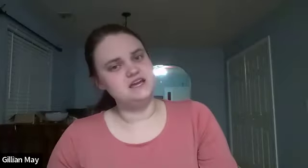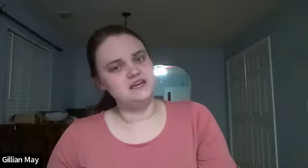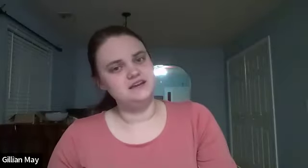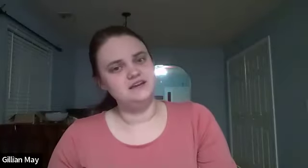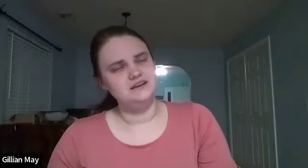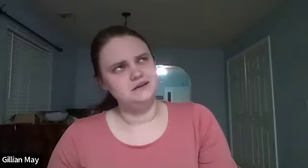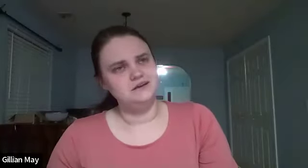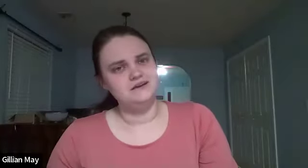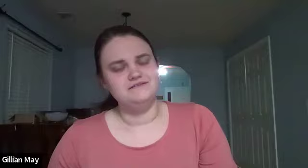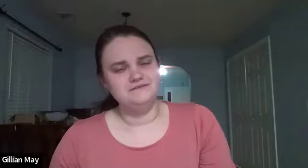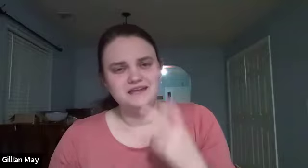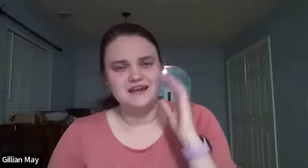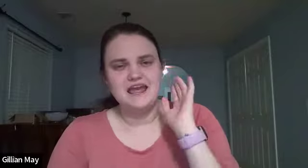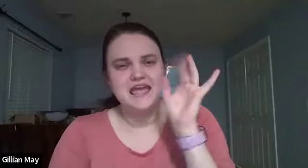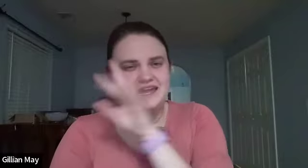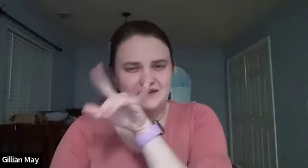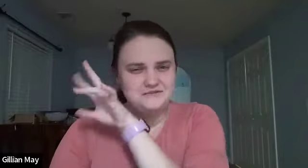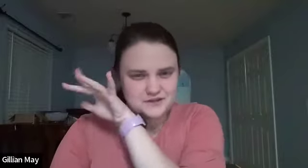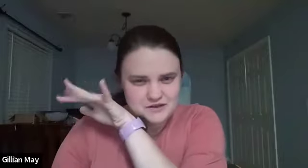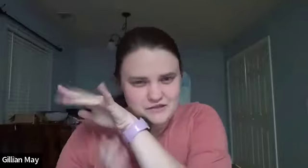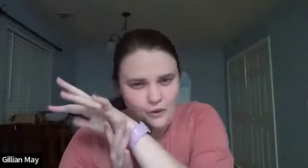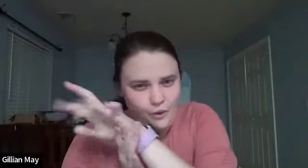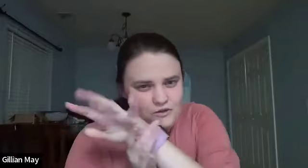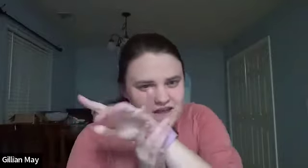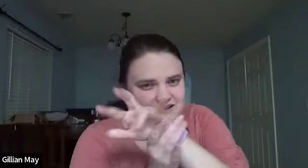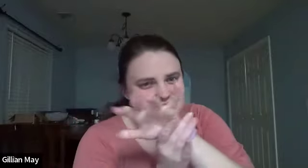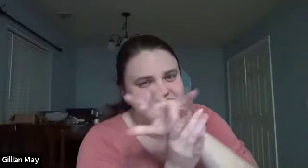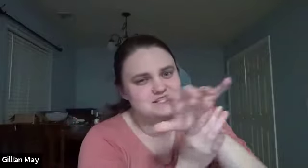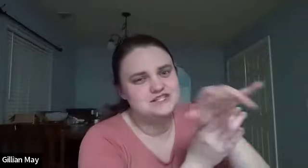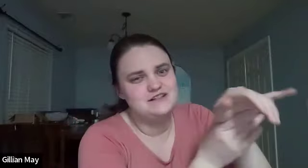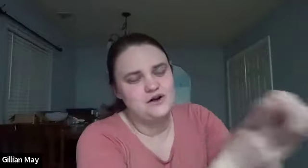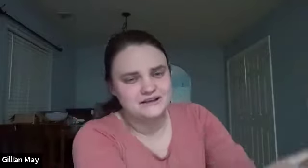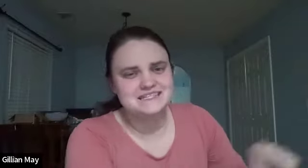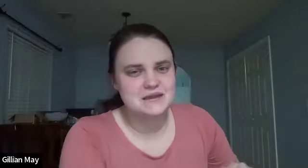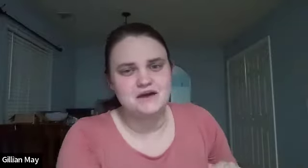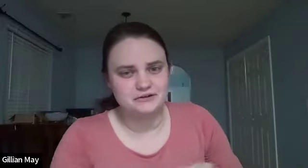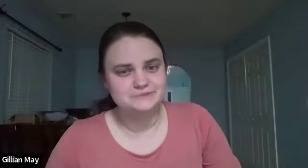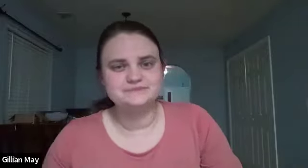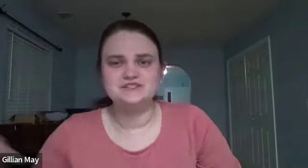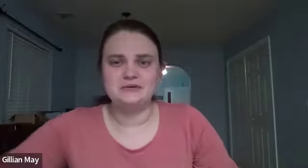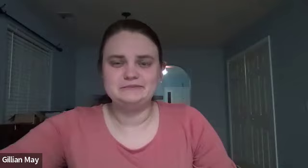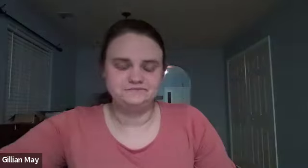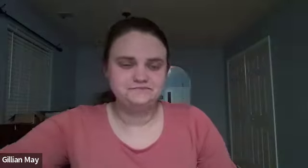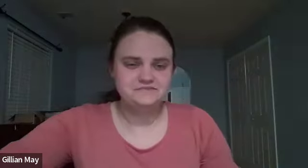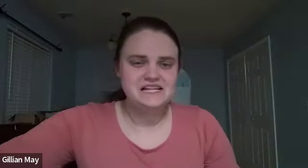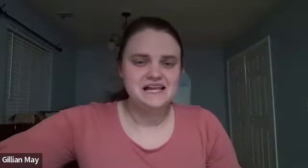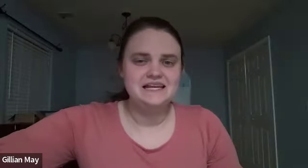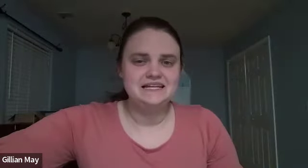like, and I hate having to finger spell like the whole thing out. I was like, this is just the longest name ever. So